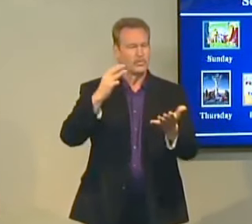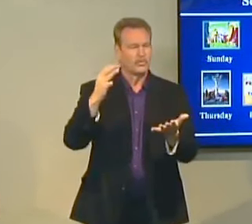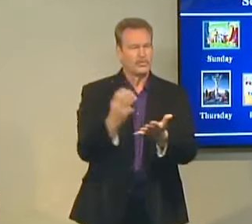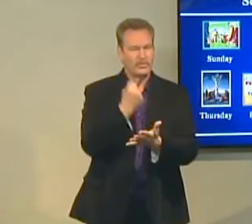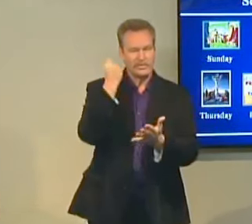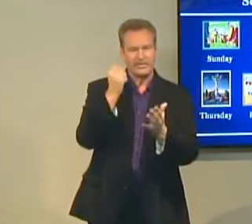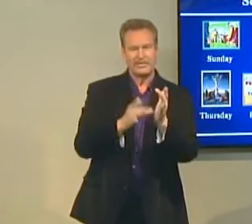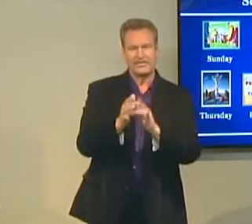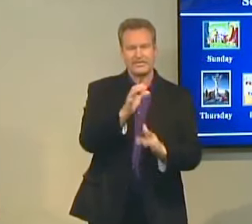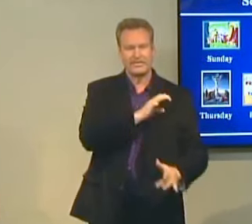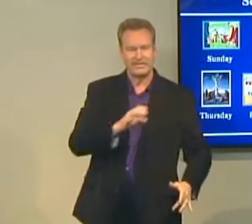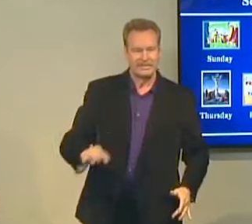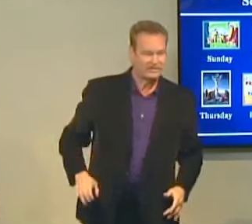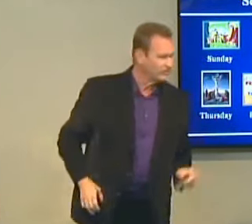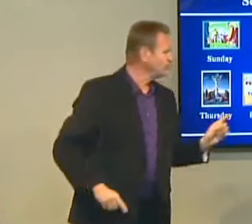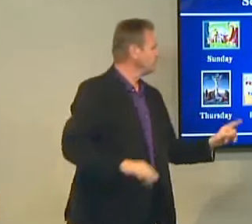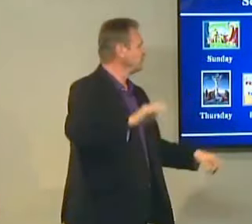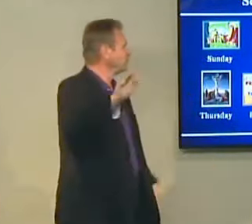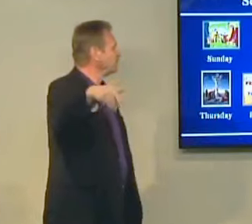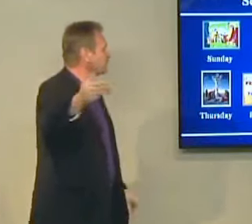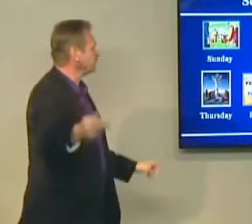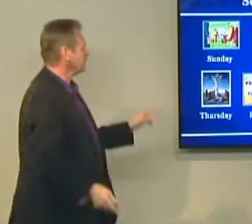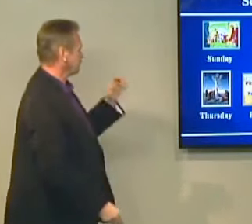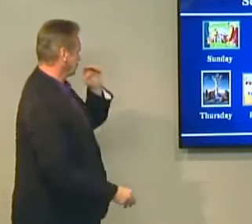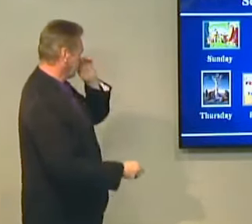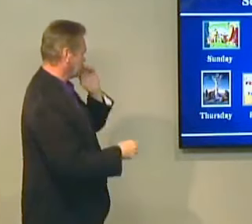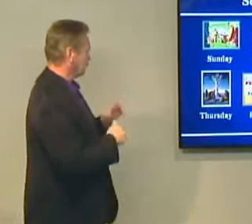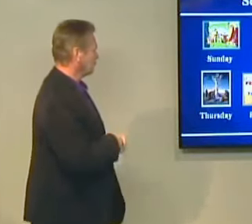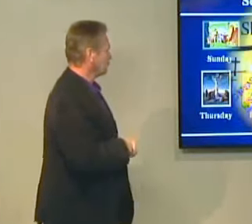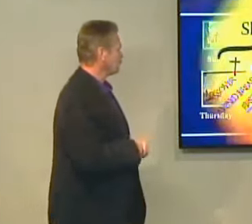was spread, all because of Jesus Christ.